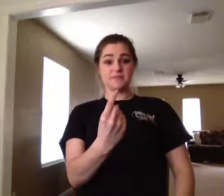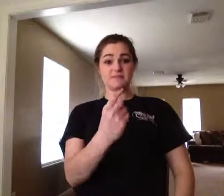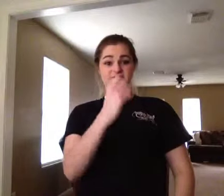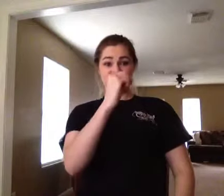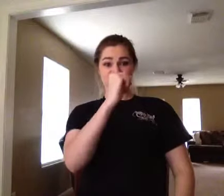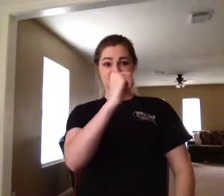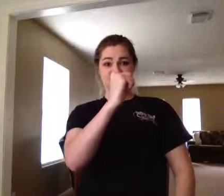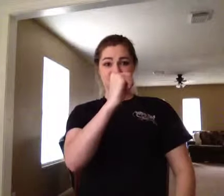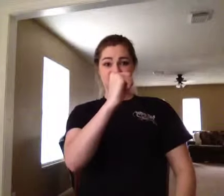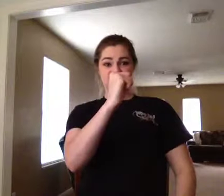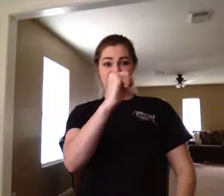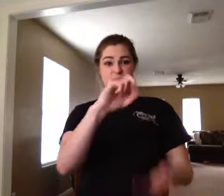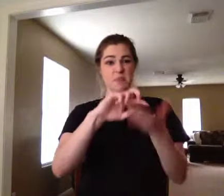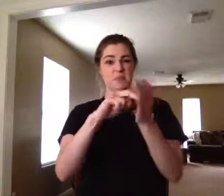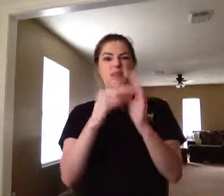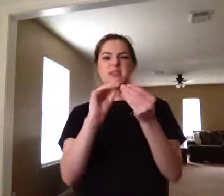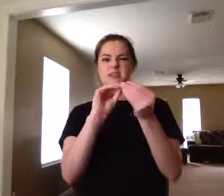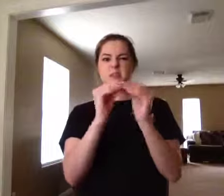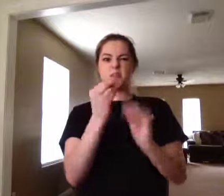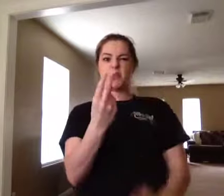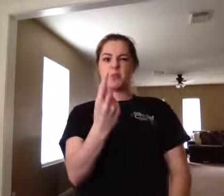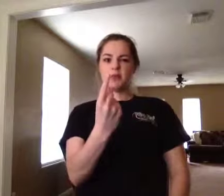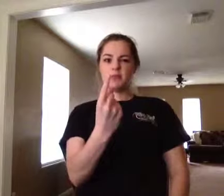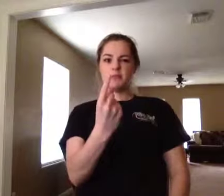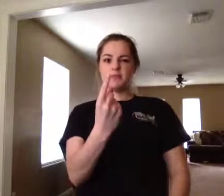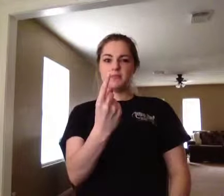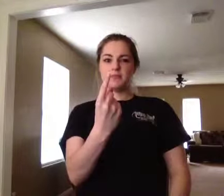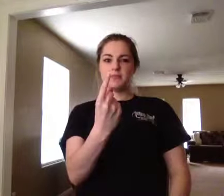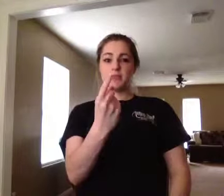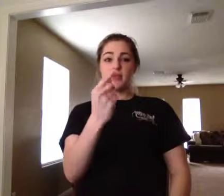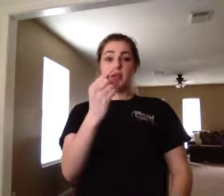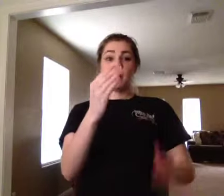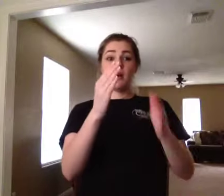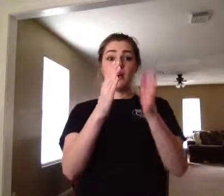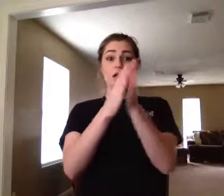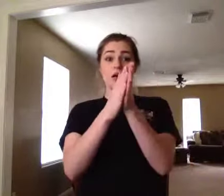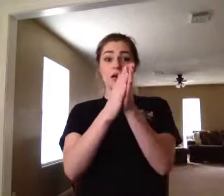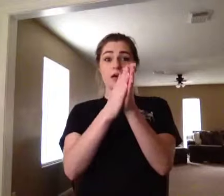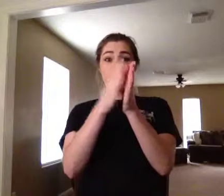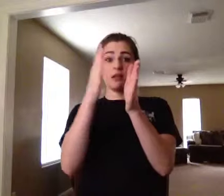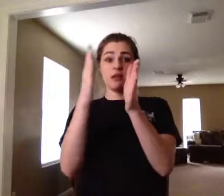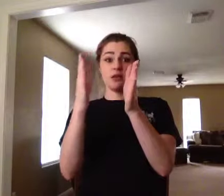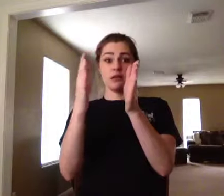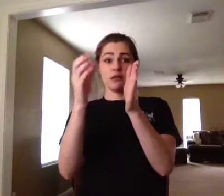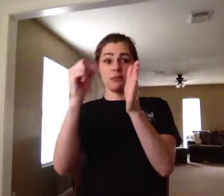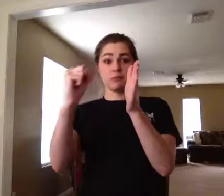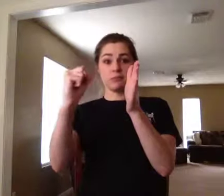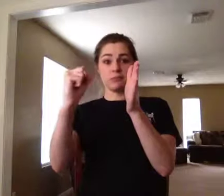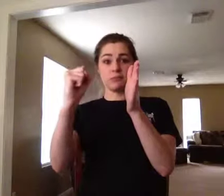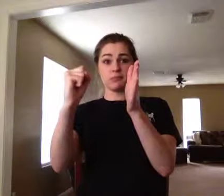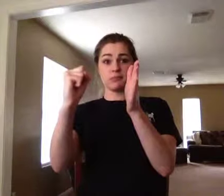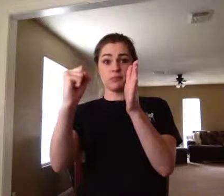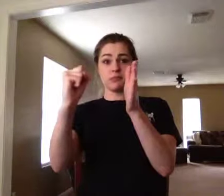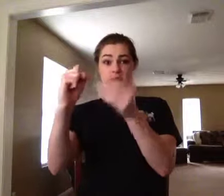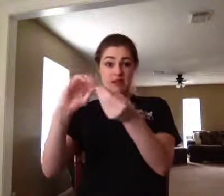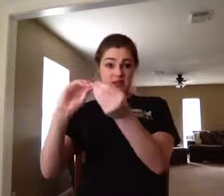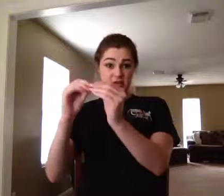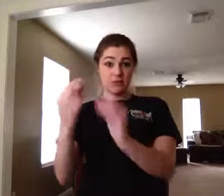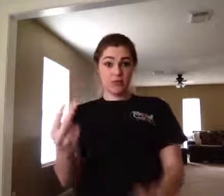understand that. Let's say I have the number 2. Put that right there. The number 2 has a